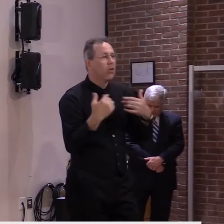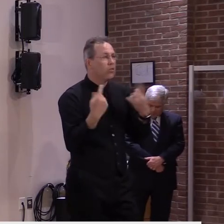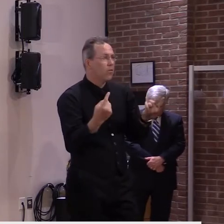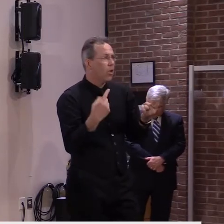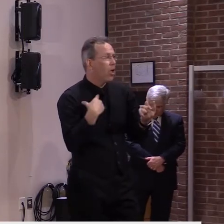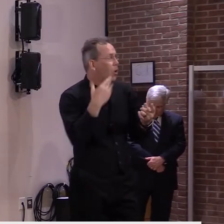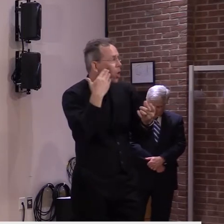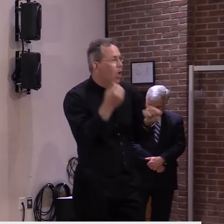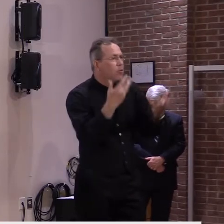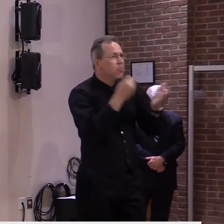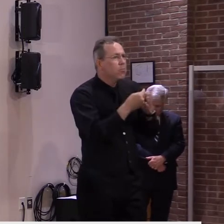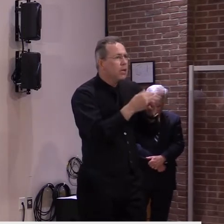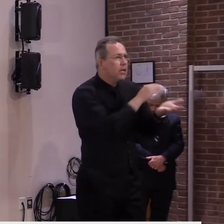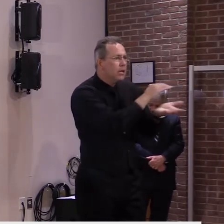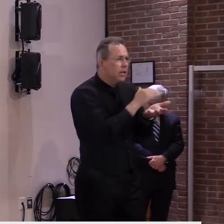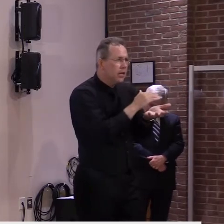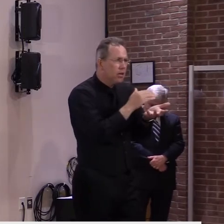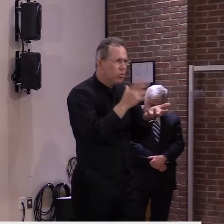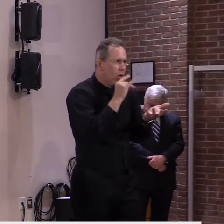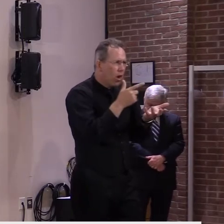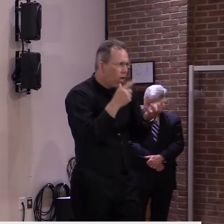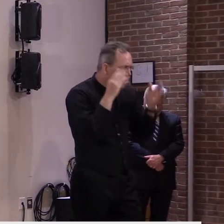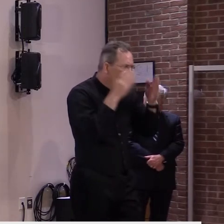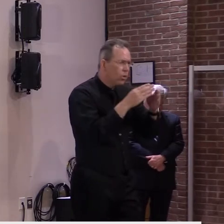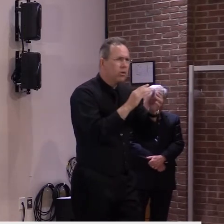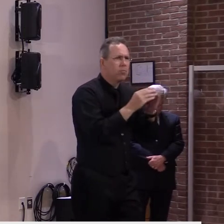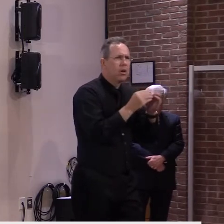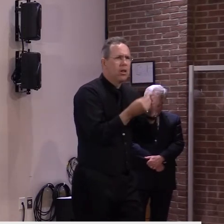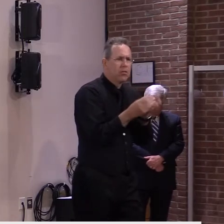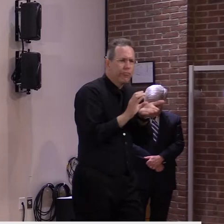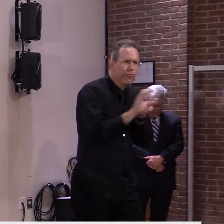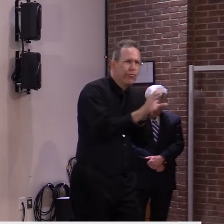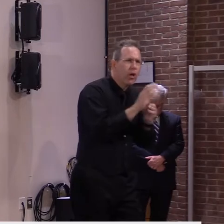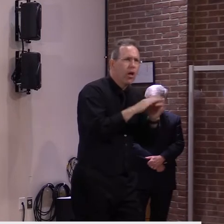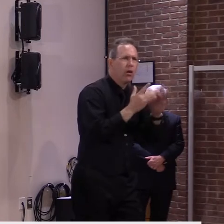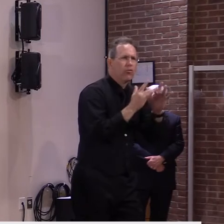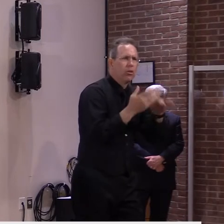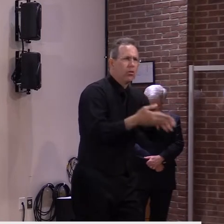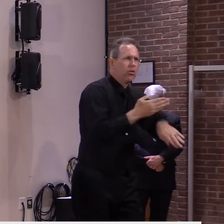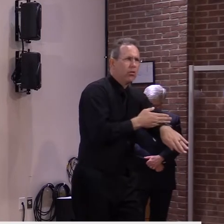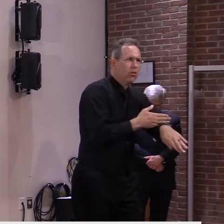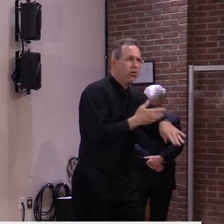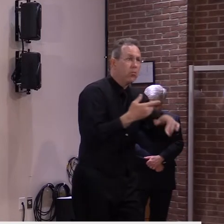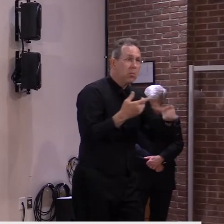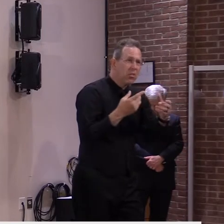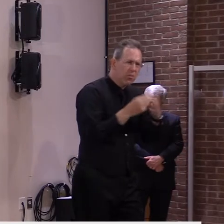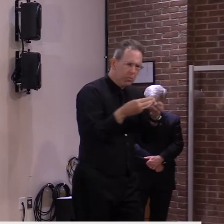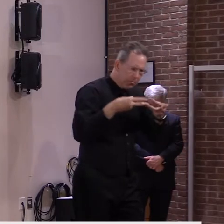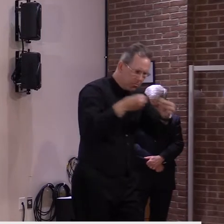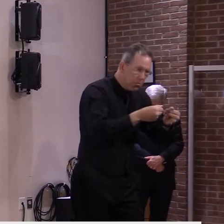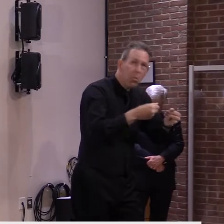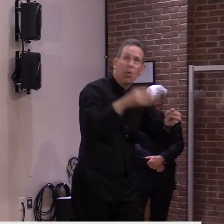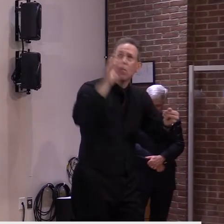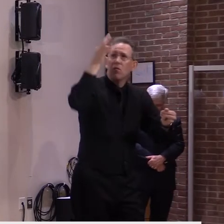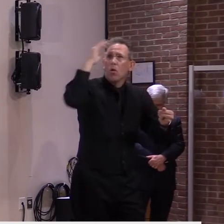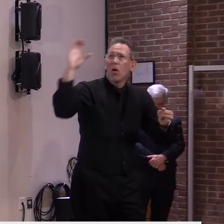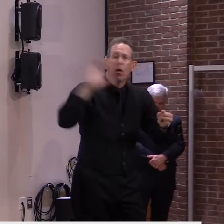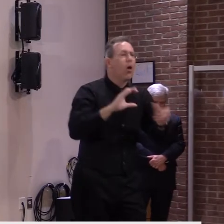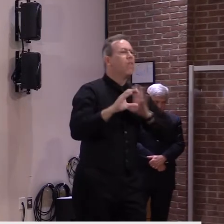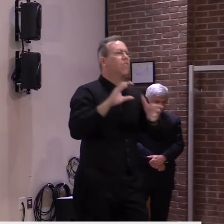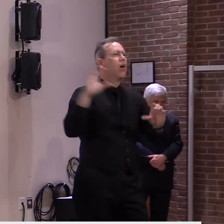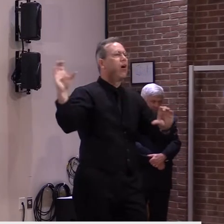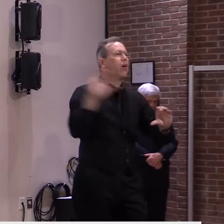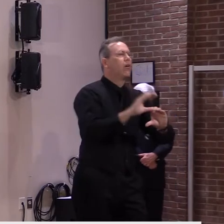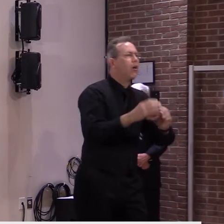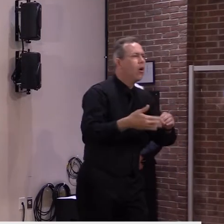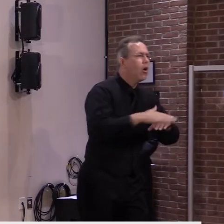today. And then we can deal with if there's another bill and there's more money, we can shift things around